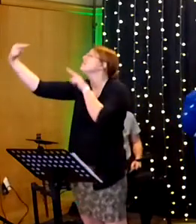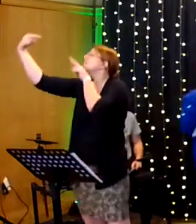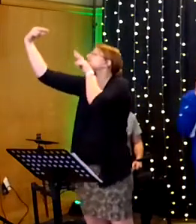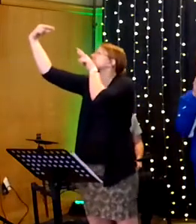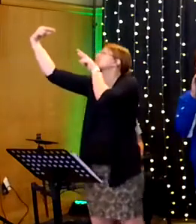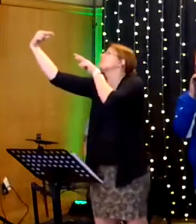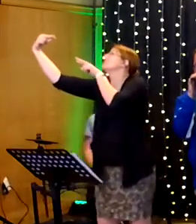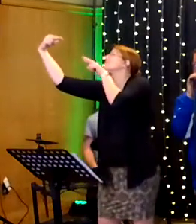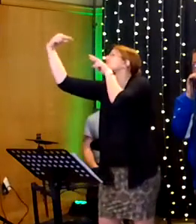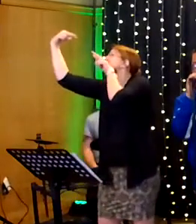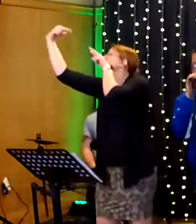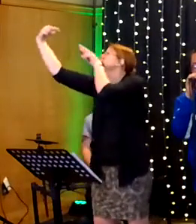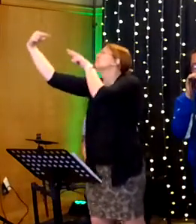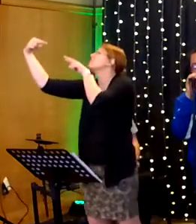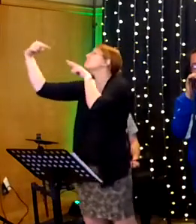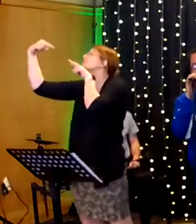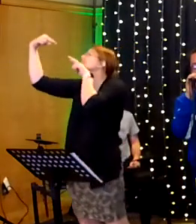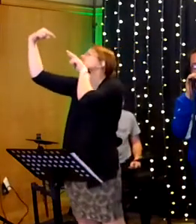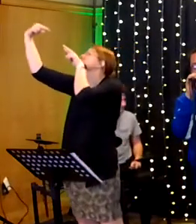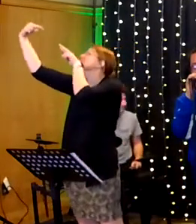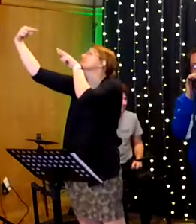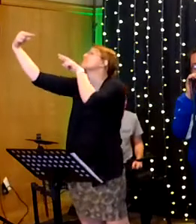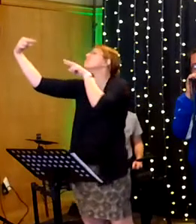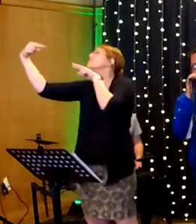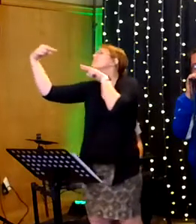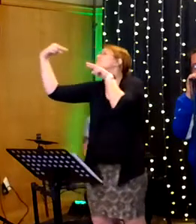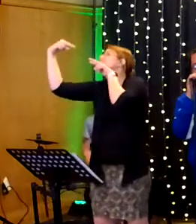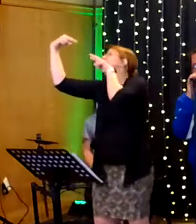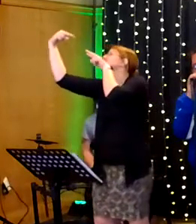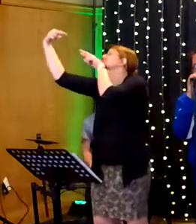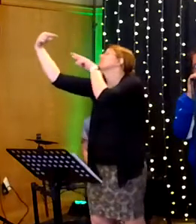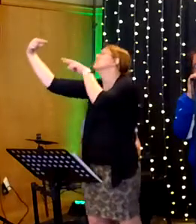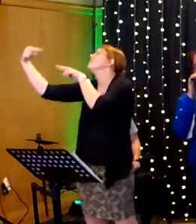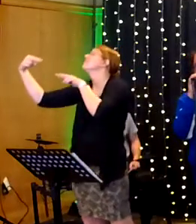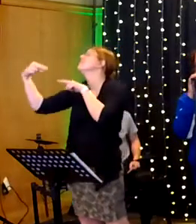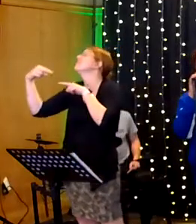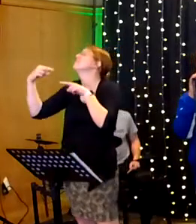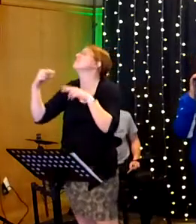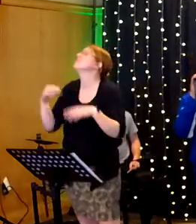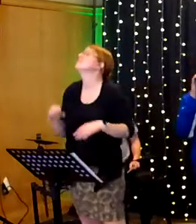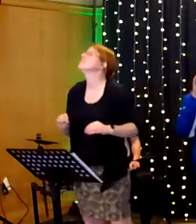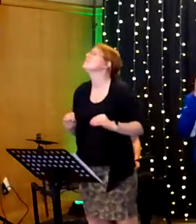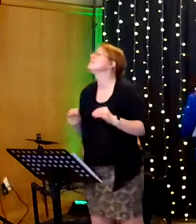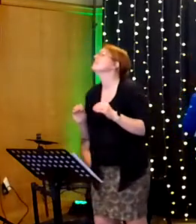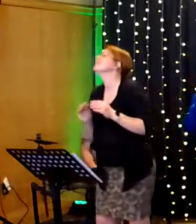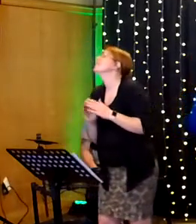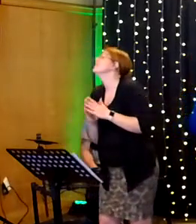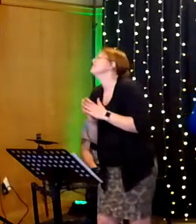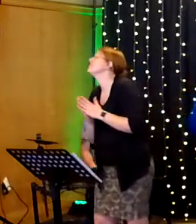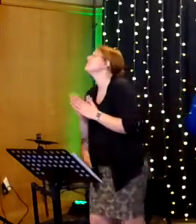and keep my eyes above the waves.